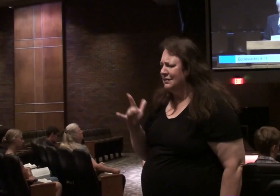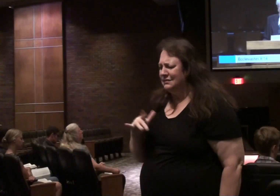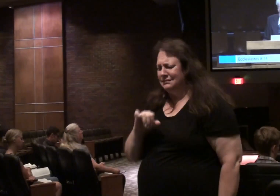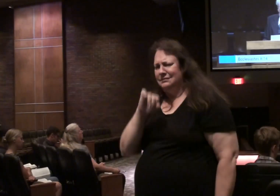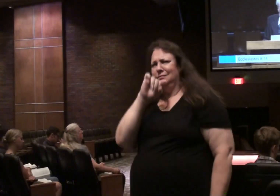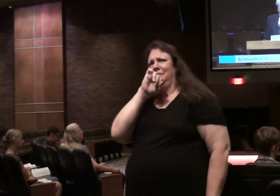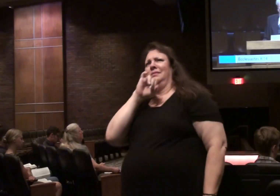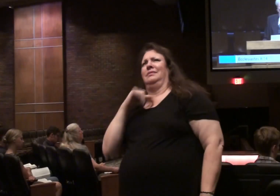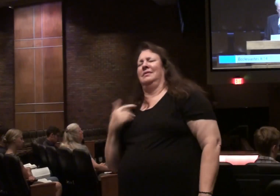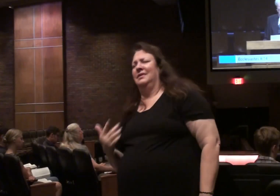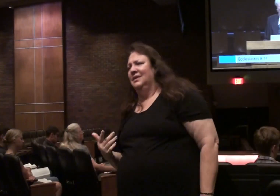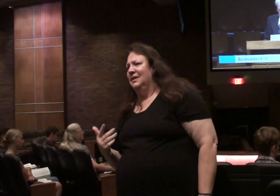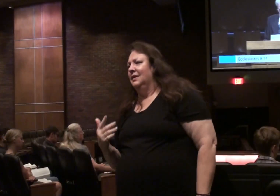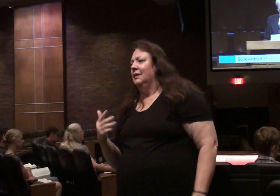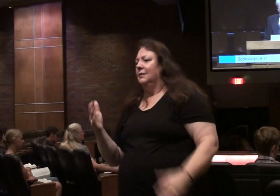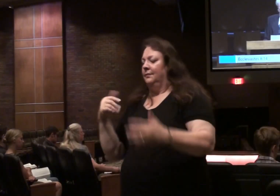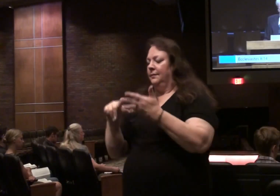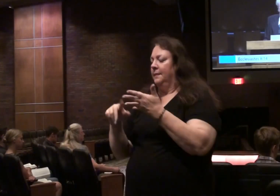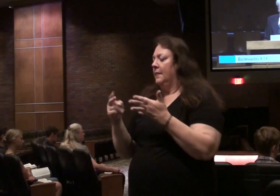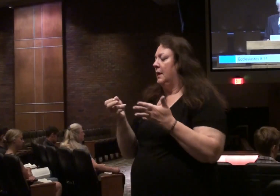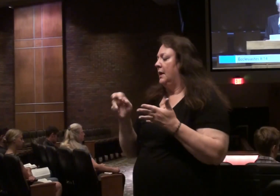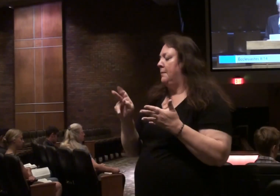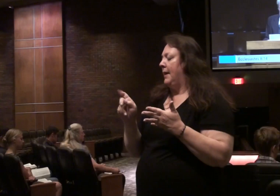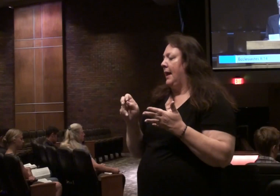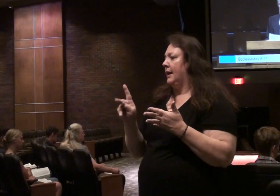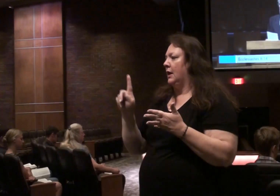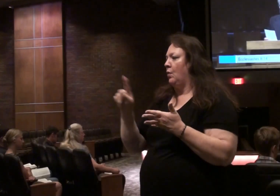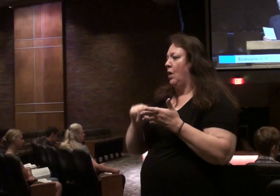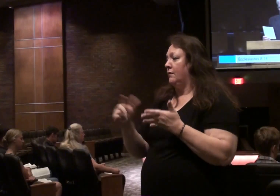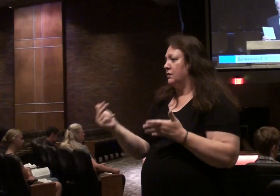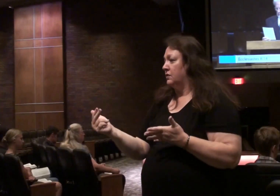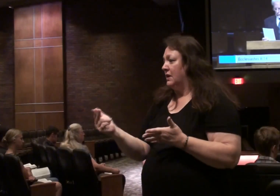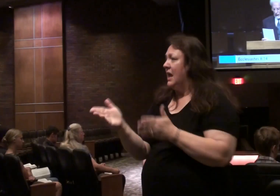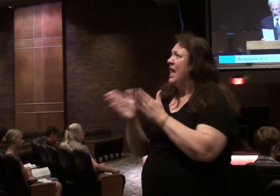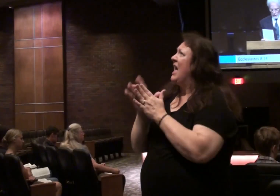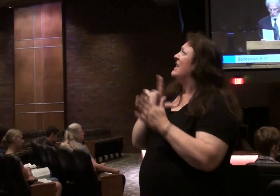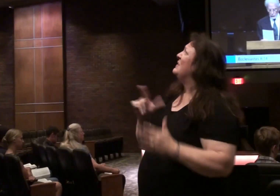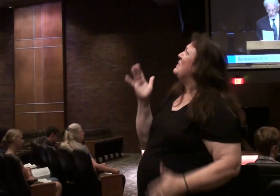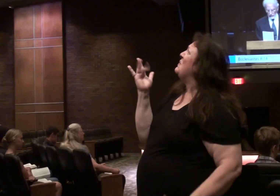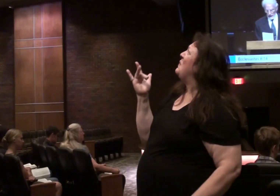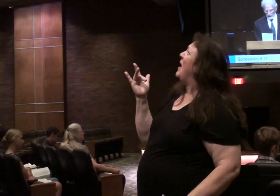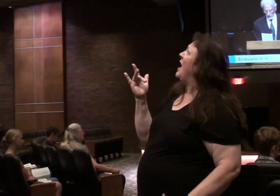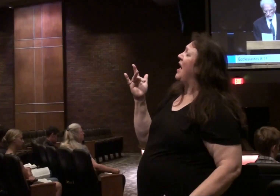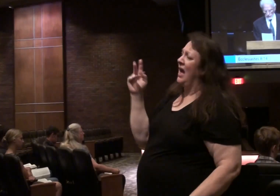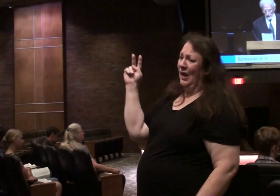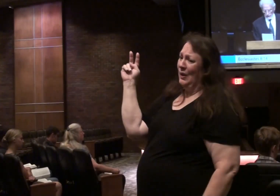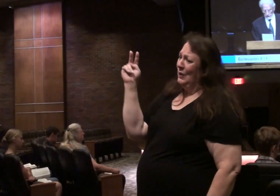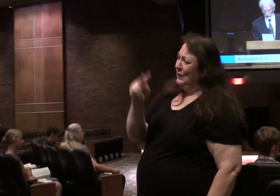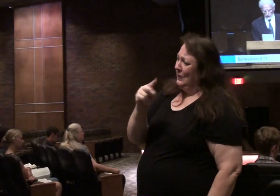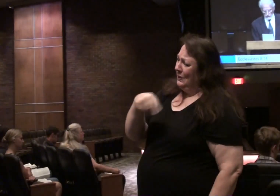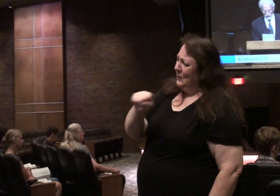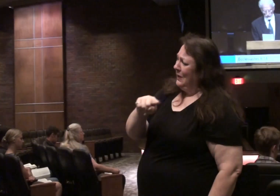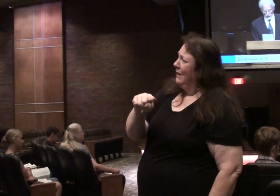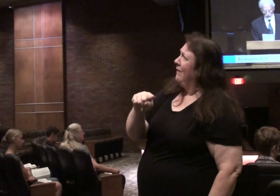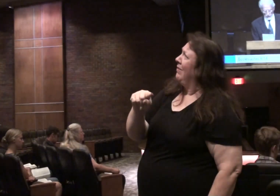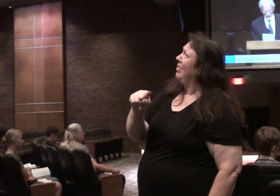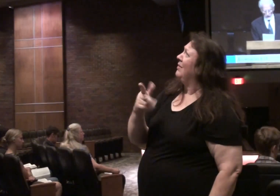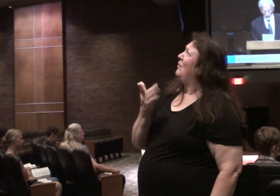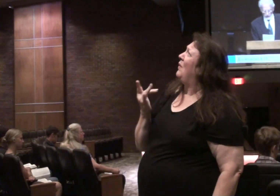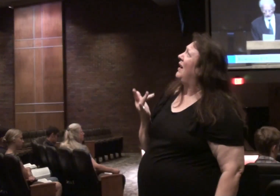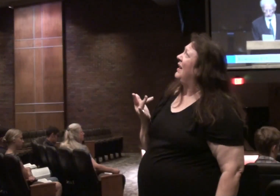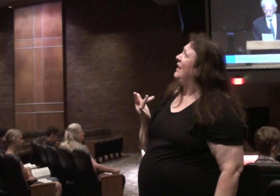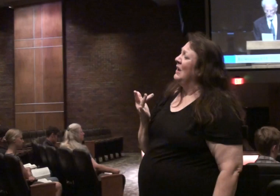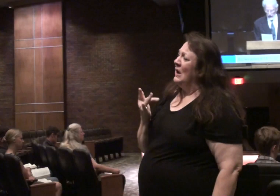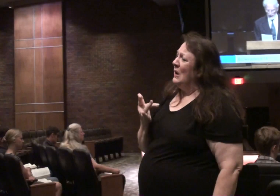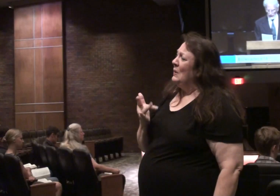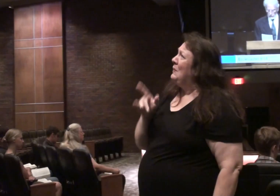frustrating. Habakkuk, chapter 1, verse 13. Ask the Lord, why do you look favorably on the treacherous?